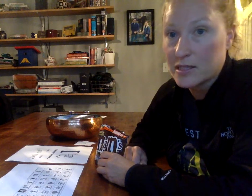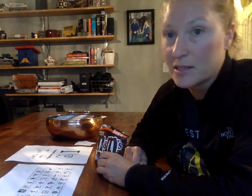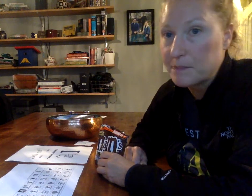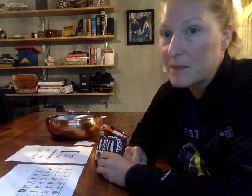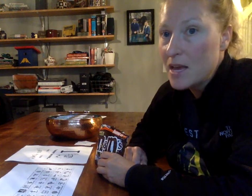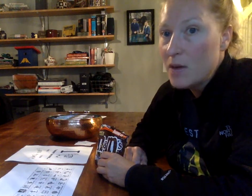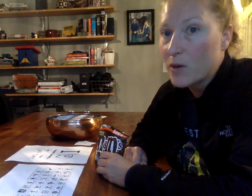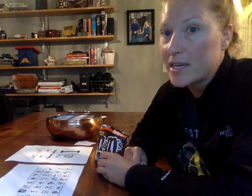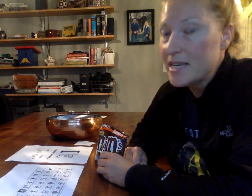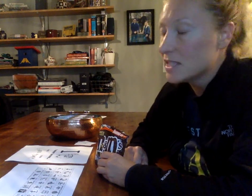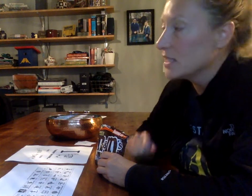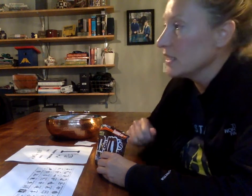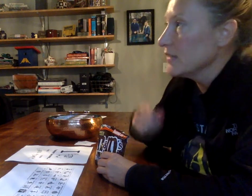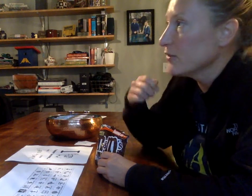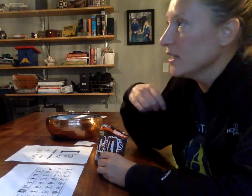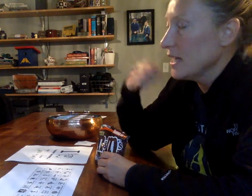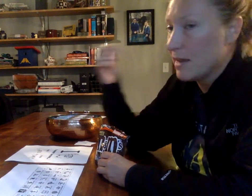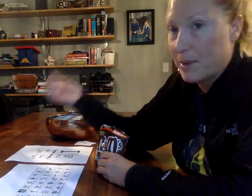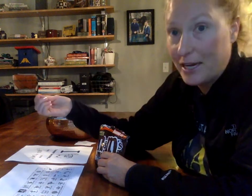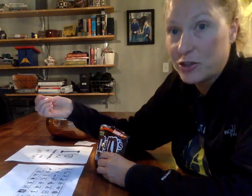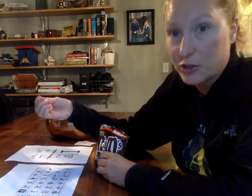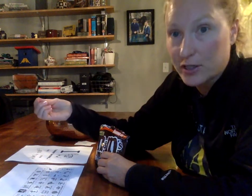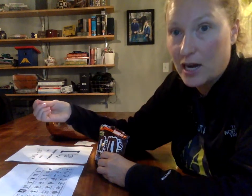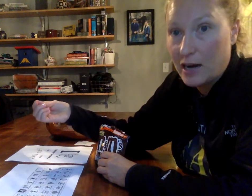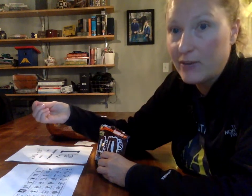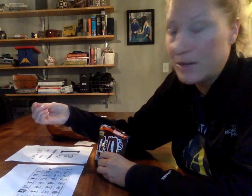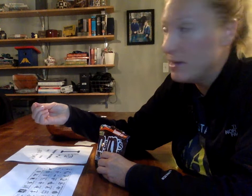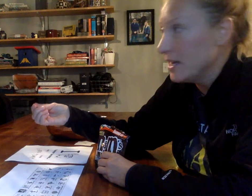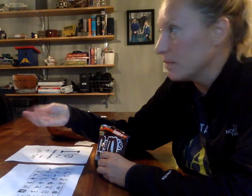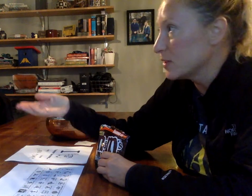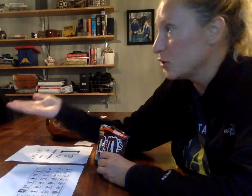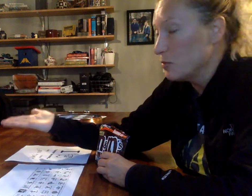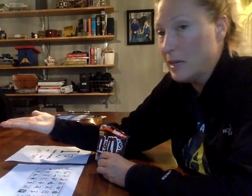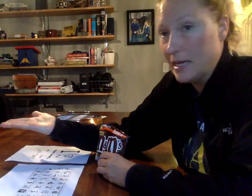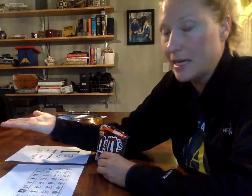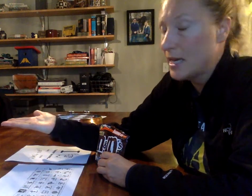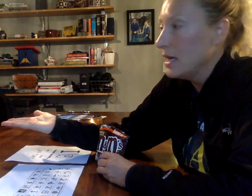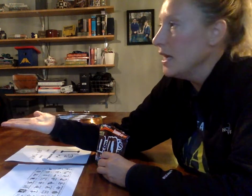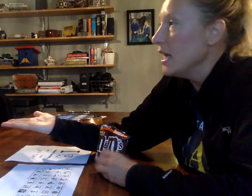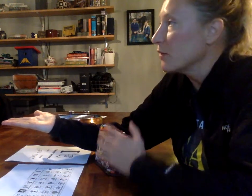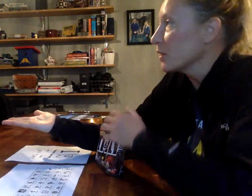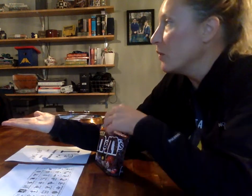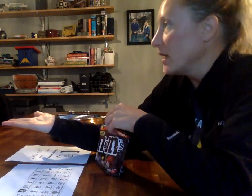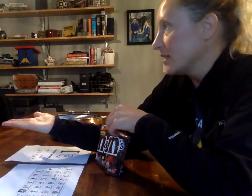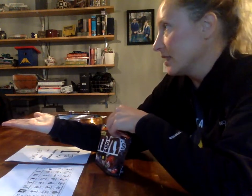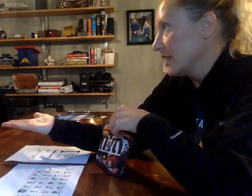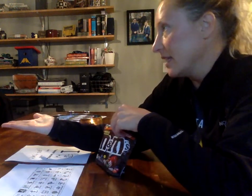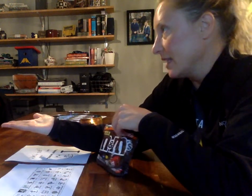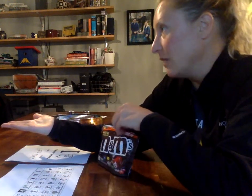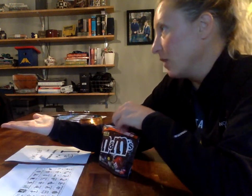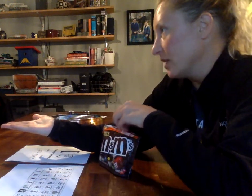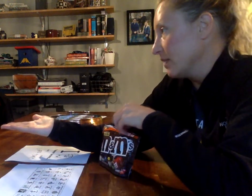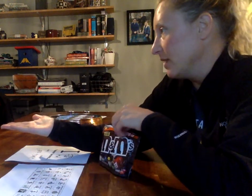system, where he is delivering a picture of M&Ms to me and a request to say that he wants